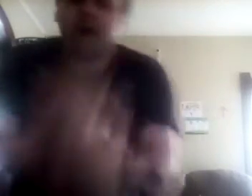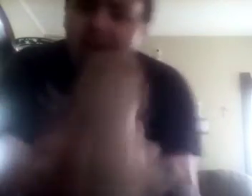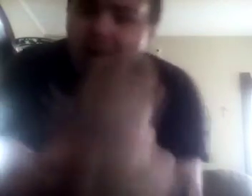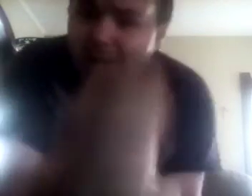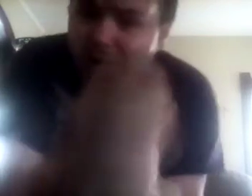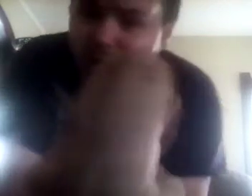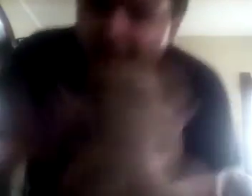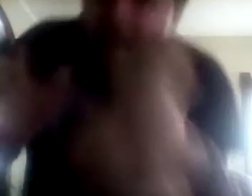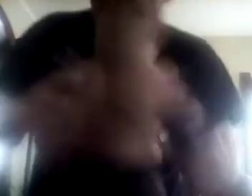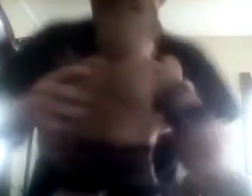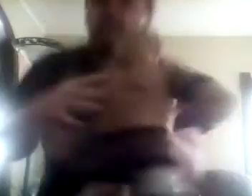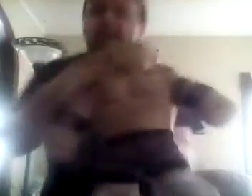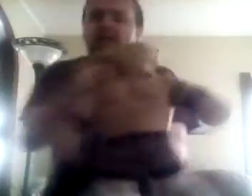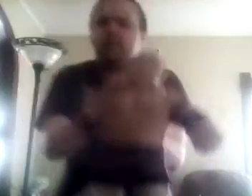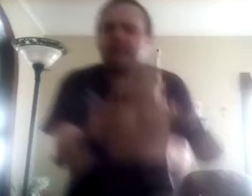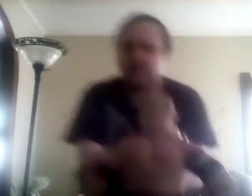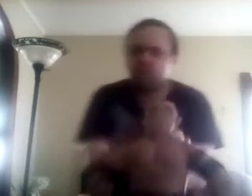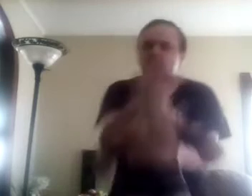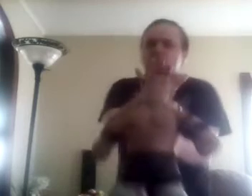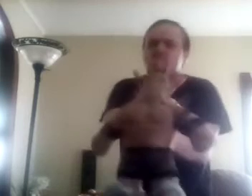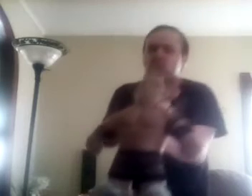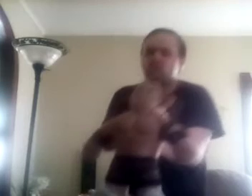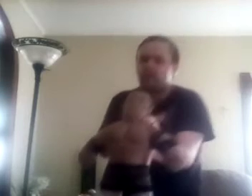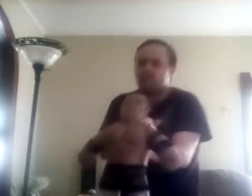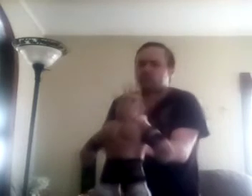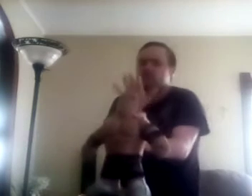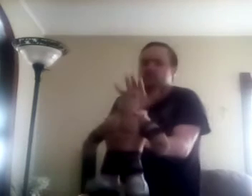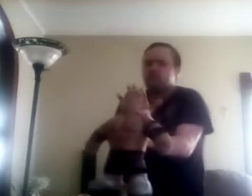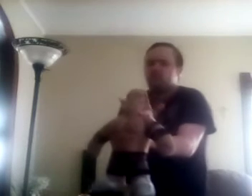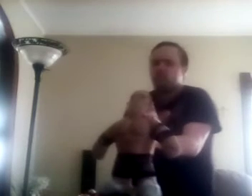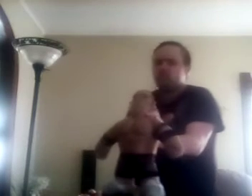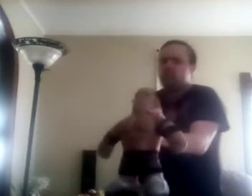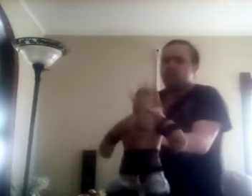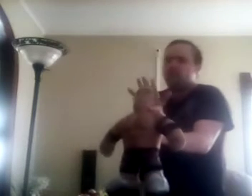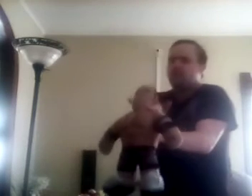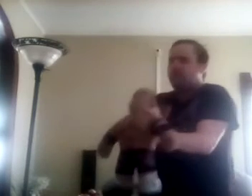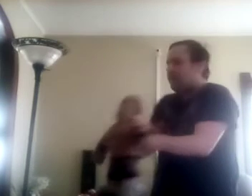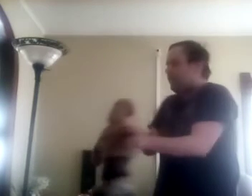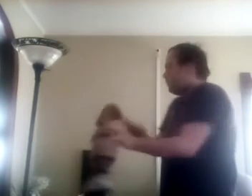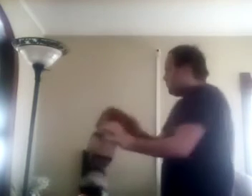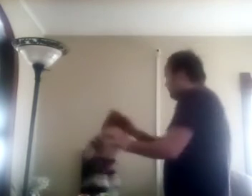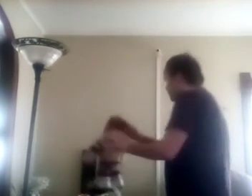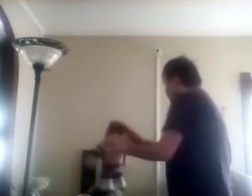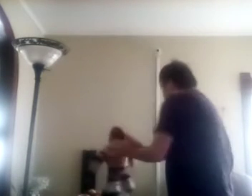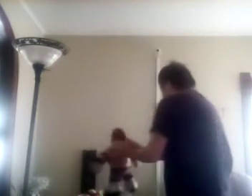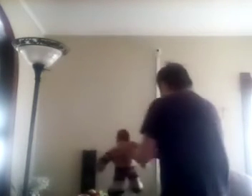kikiwaka. Okay, calm down. Calm down, Jesse. Calm down.